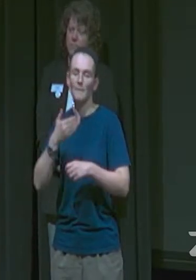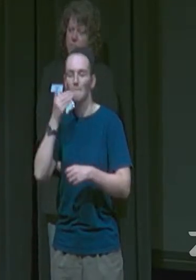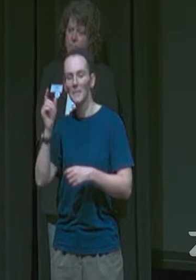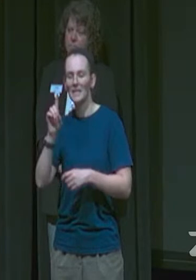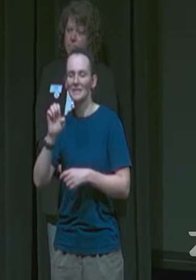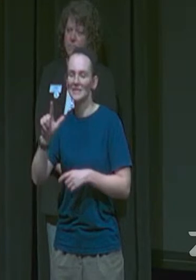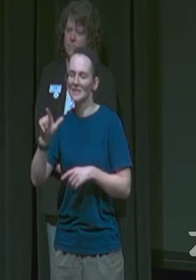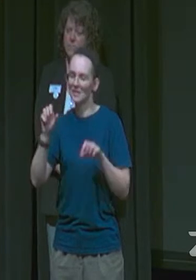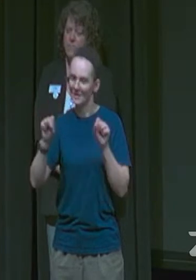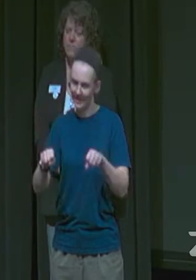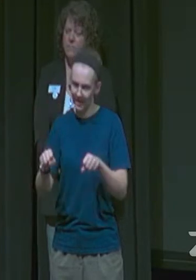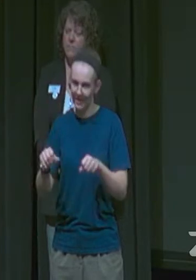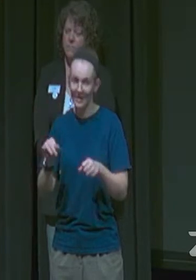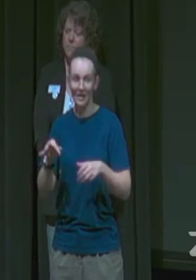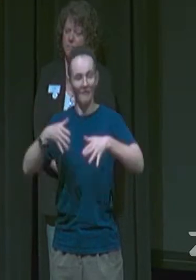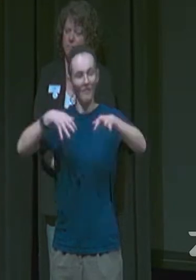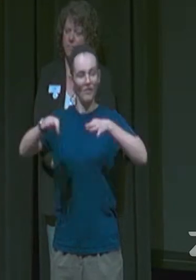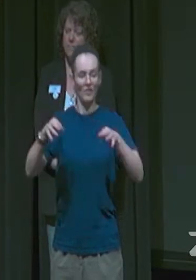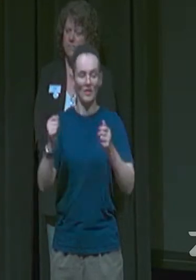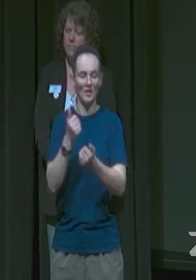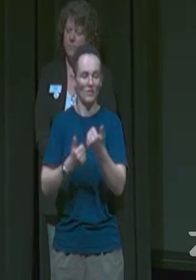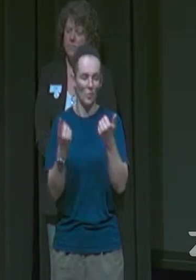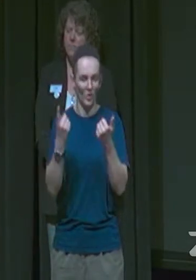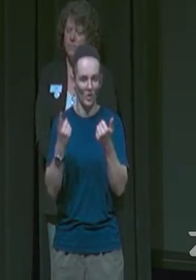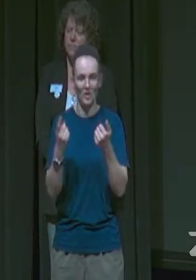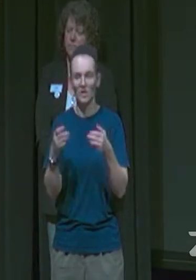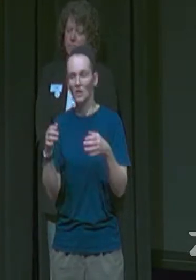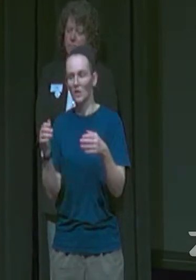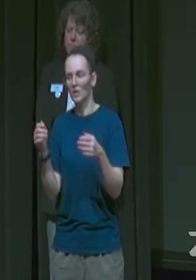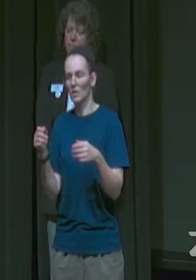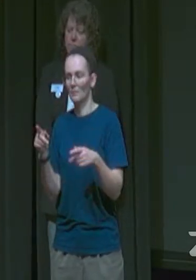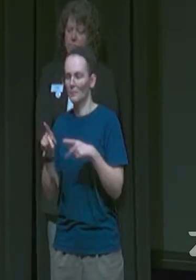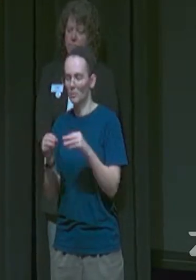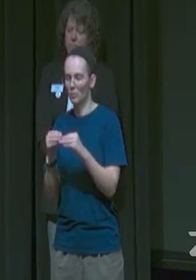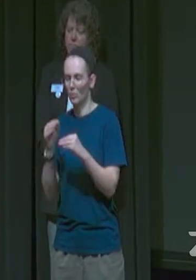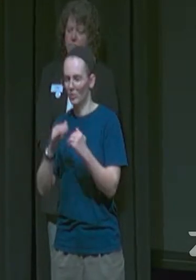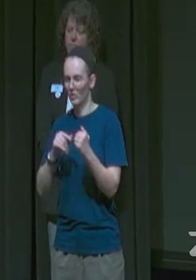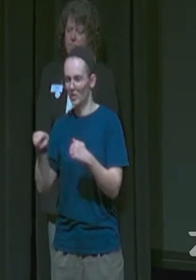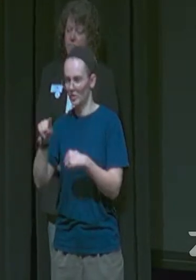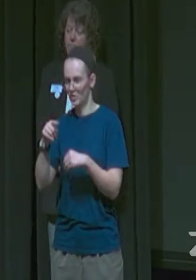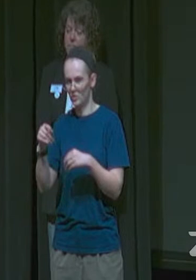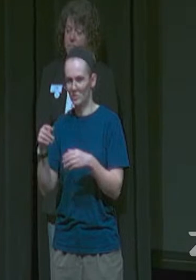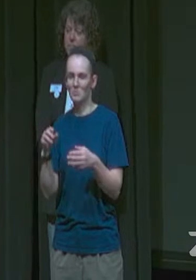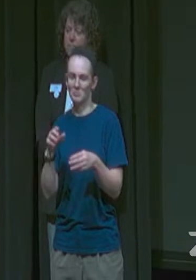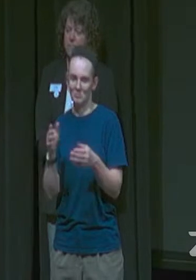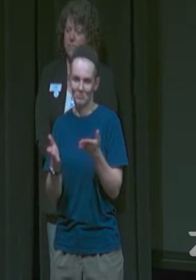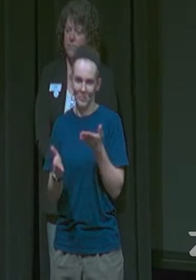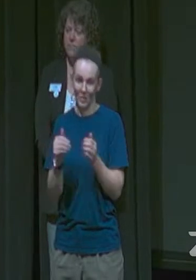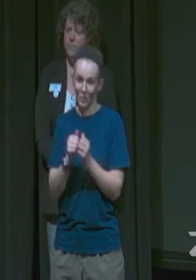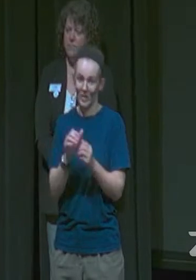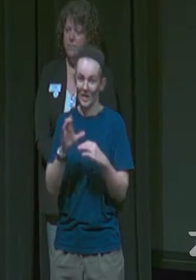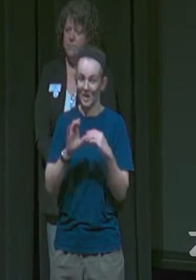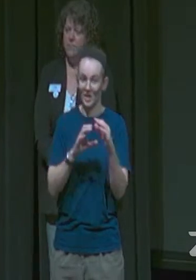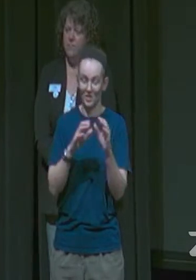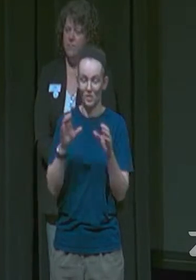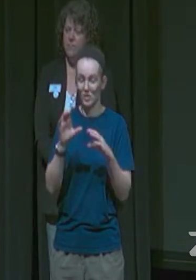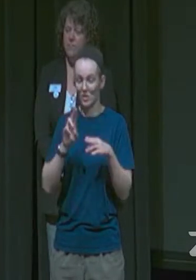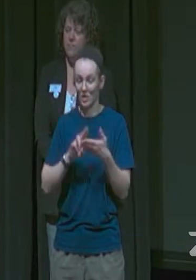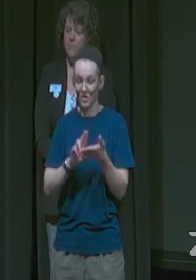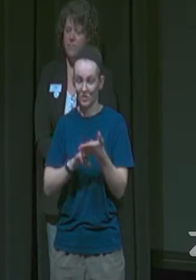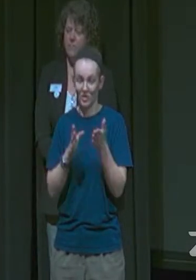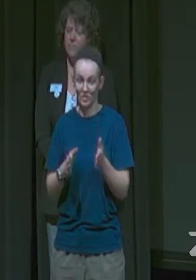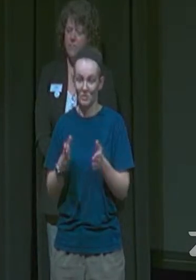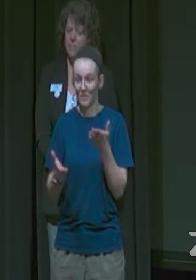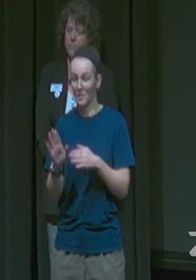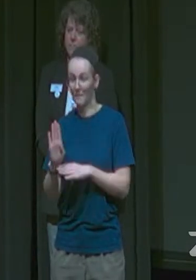can. And so if we tell everyone, and everyone beyond you would also include the contractors that make bid on this, we tell them